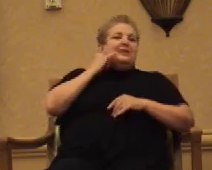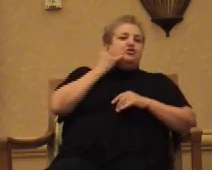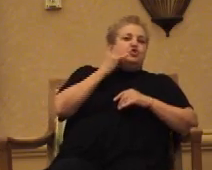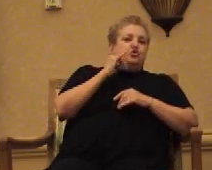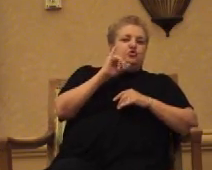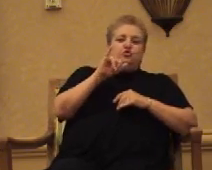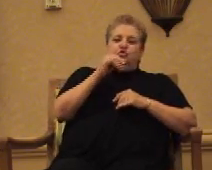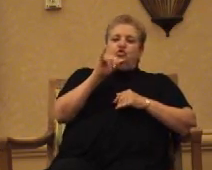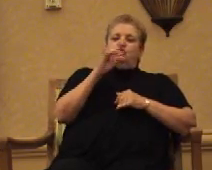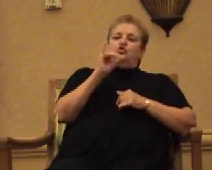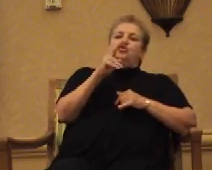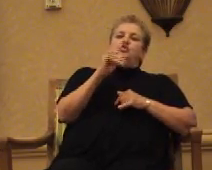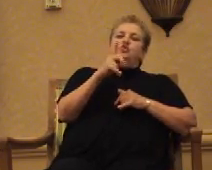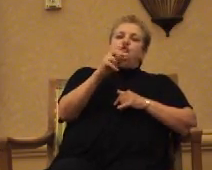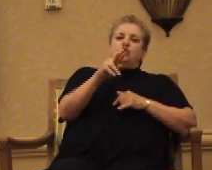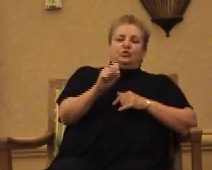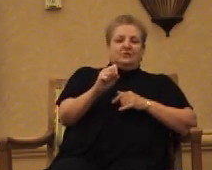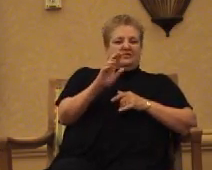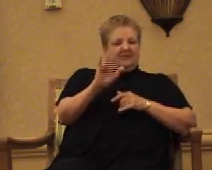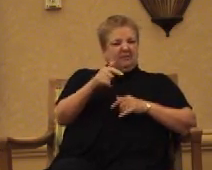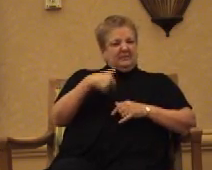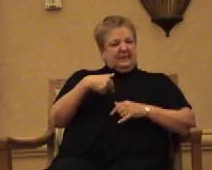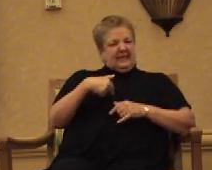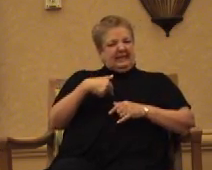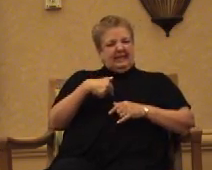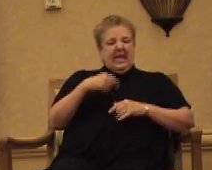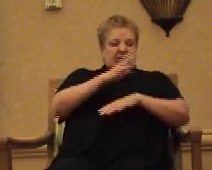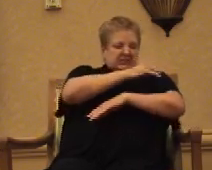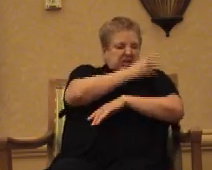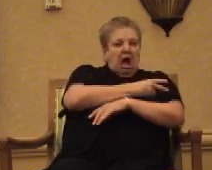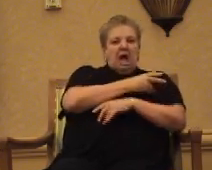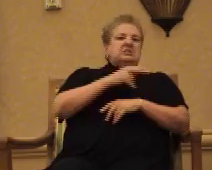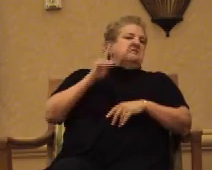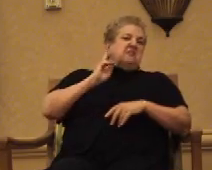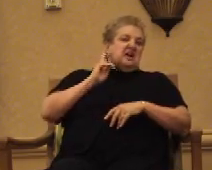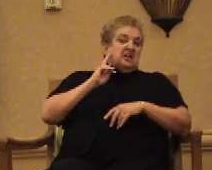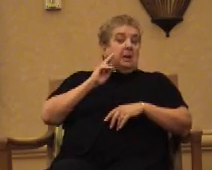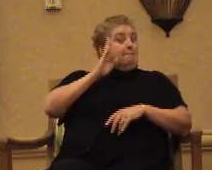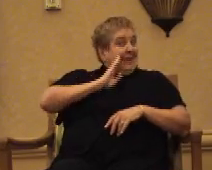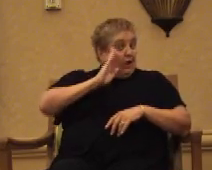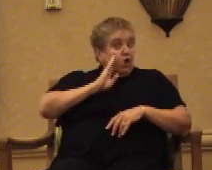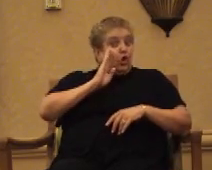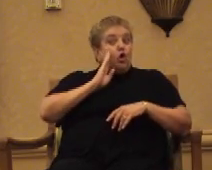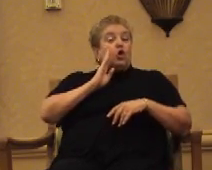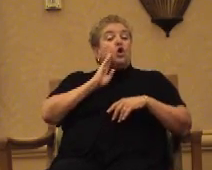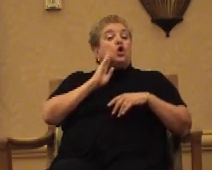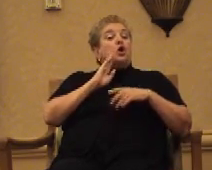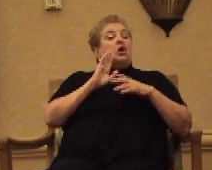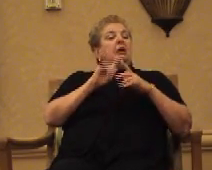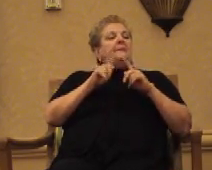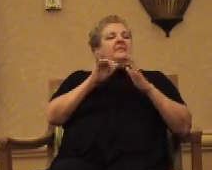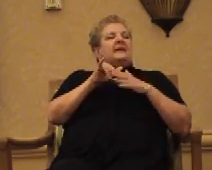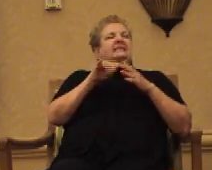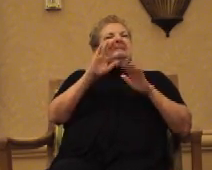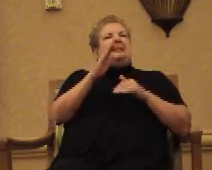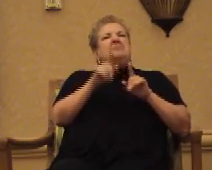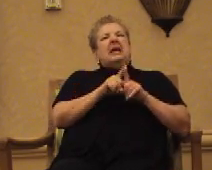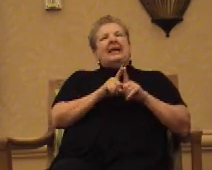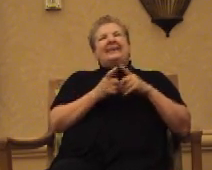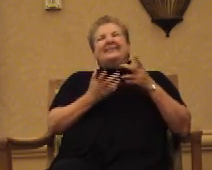drinker, I'm a vodka drinker. In the early days I was a beer drinker, but that seemed like it was drinking